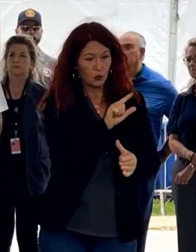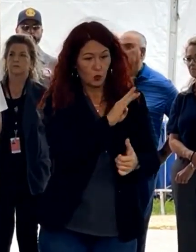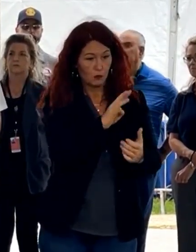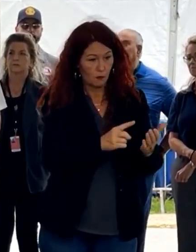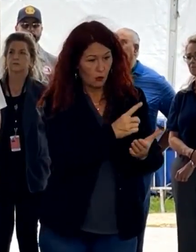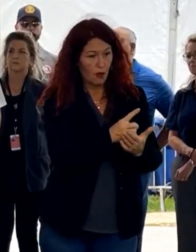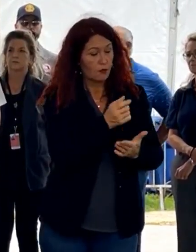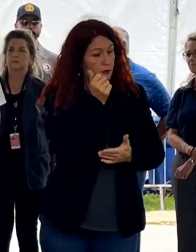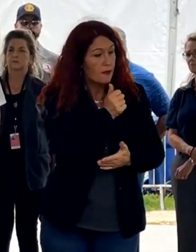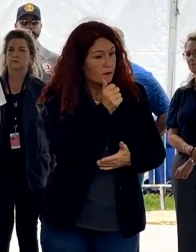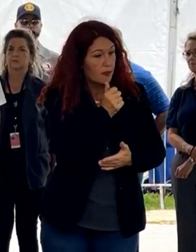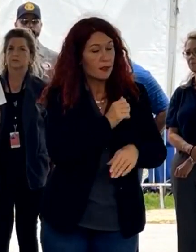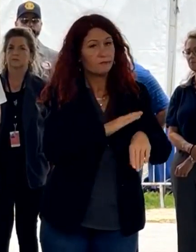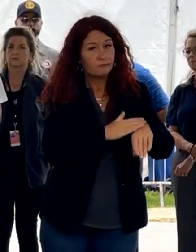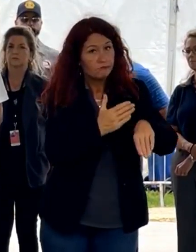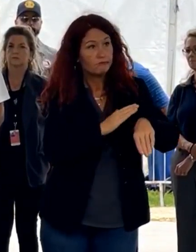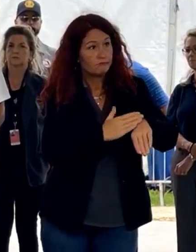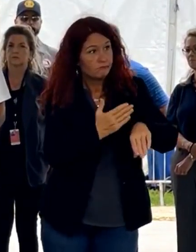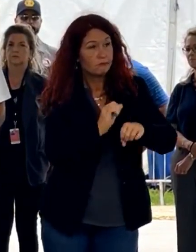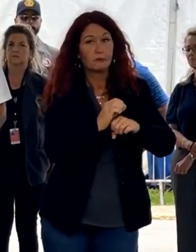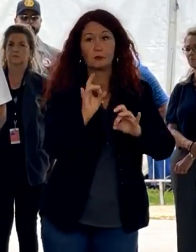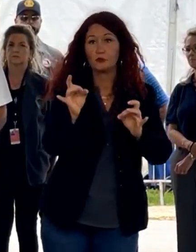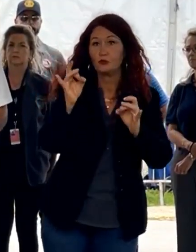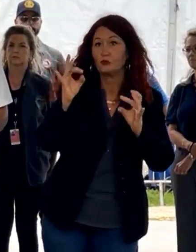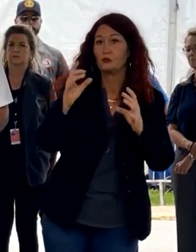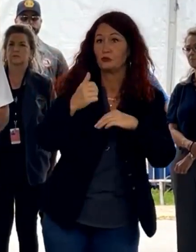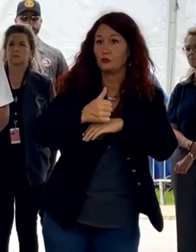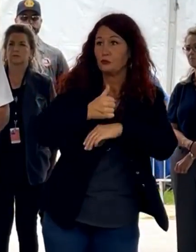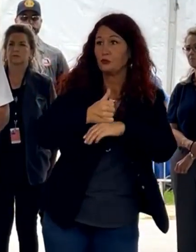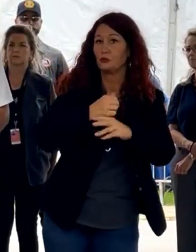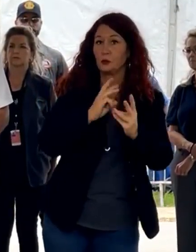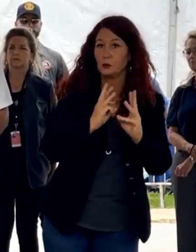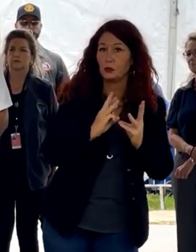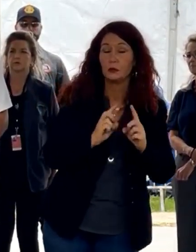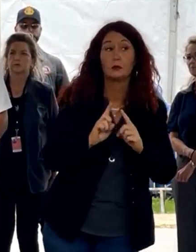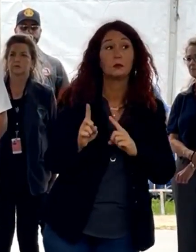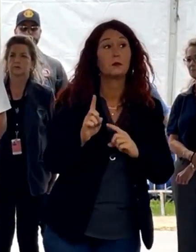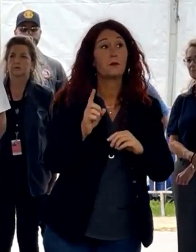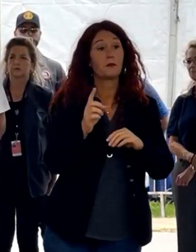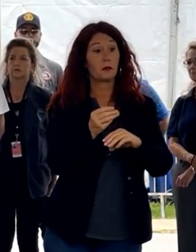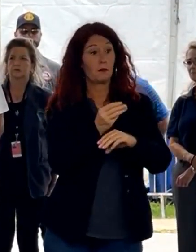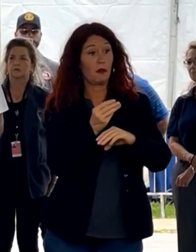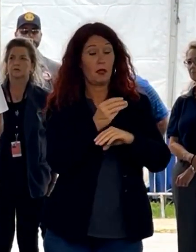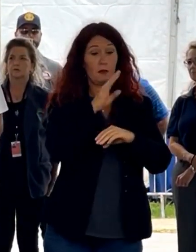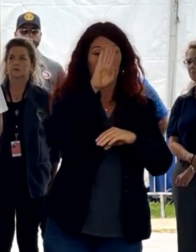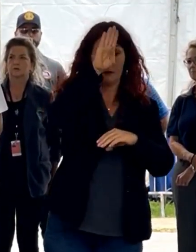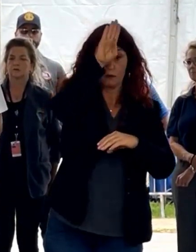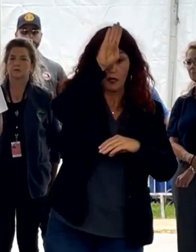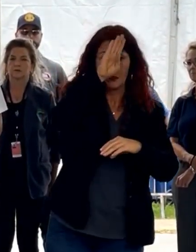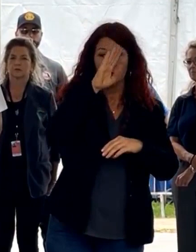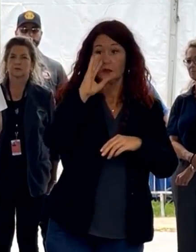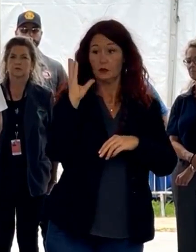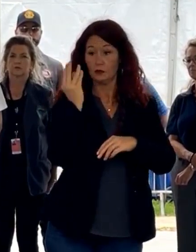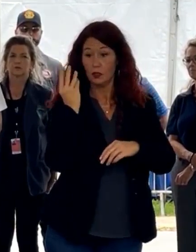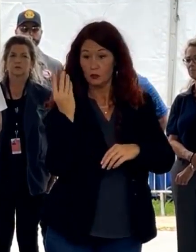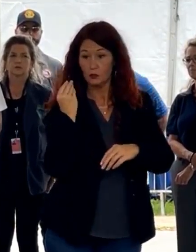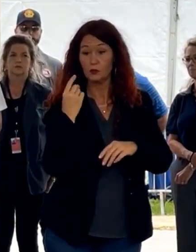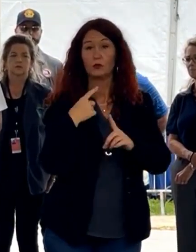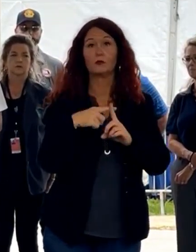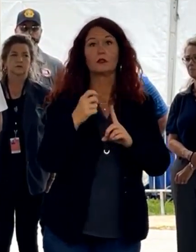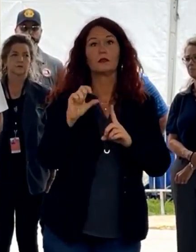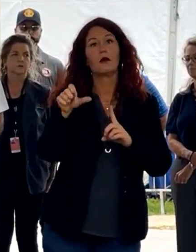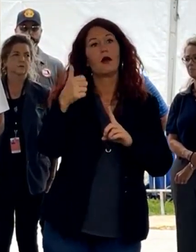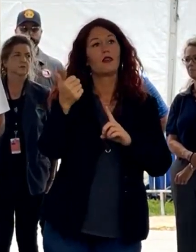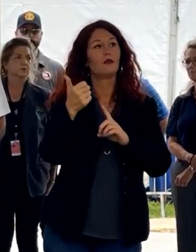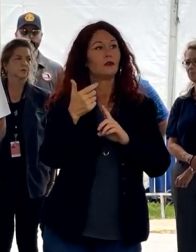the Miami-Dade rescue teams out there, including the police and our foreign friends who are also